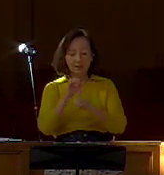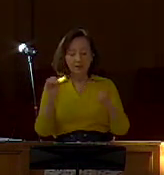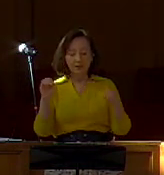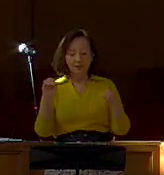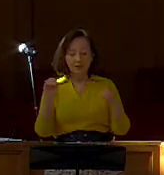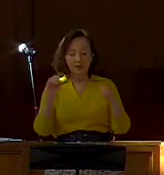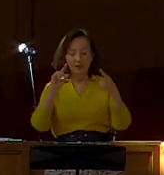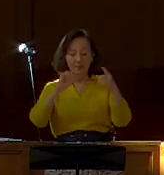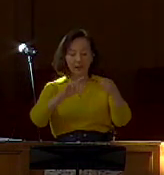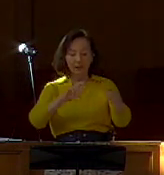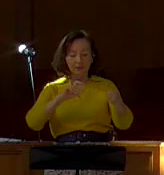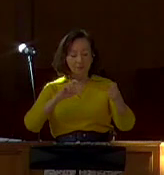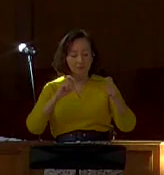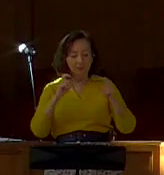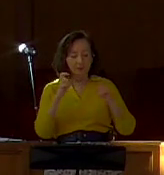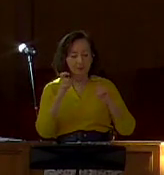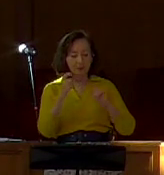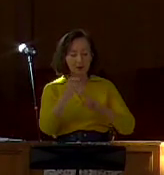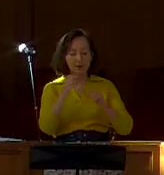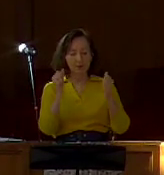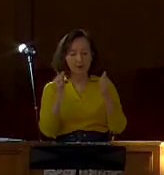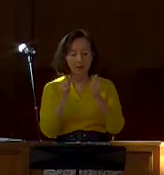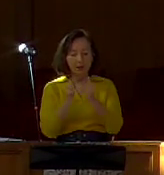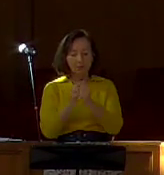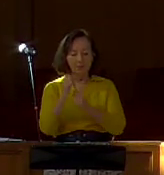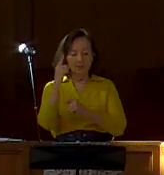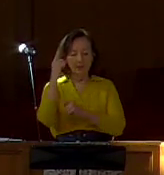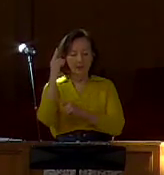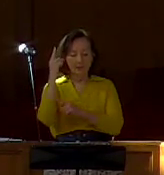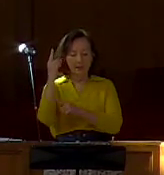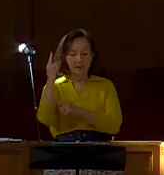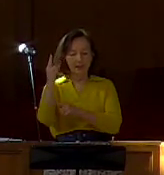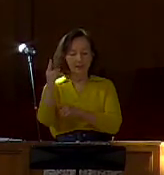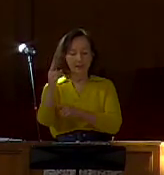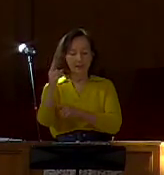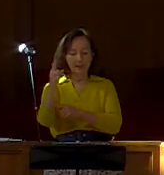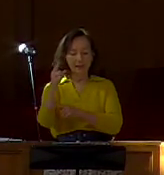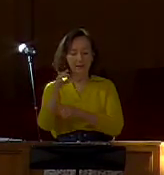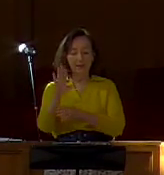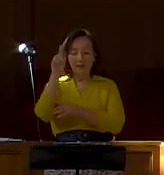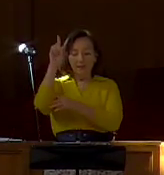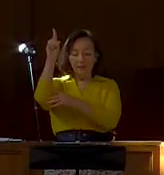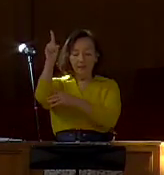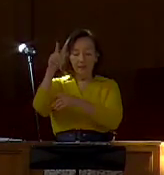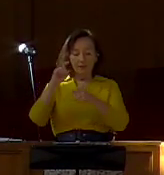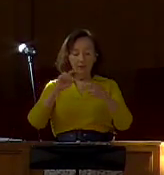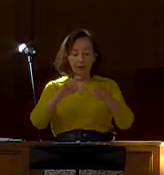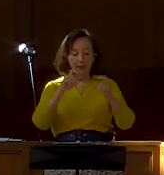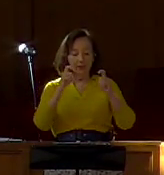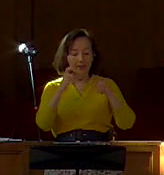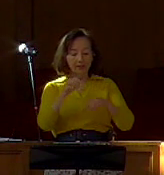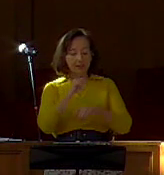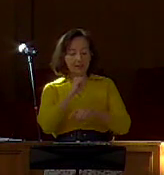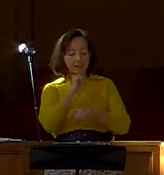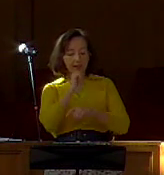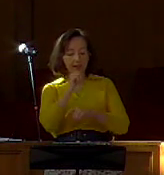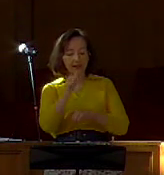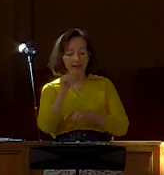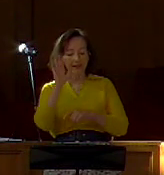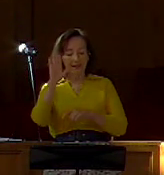is no shadow of turning with Thee. Thou